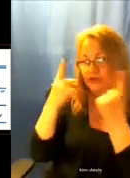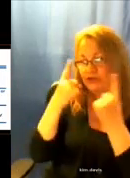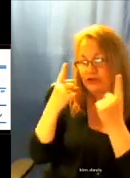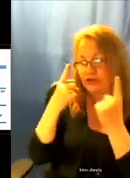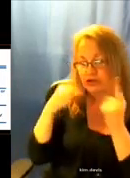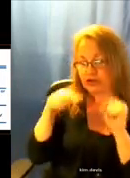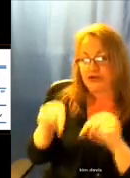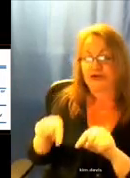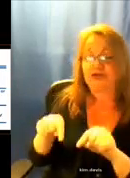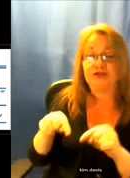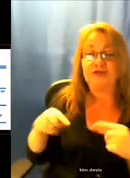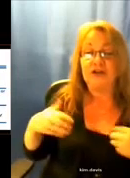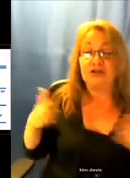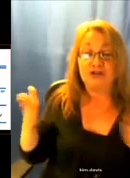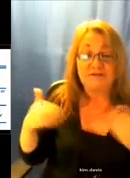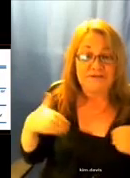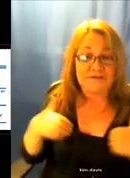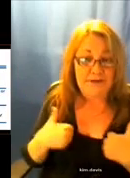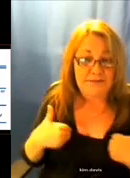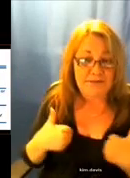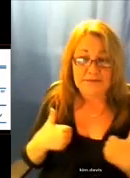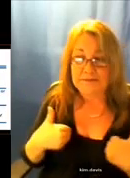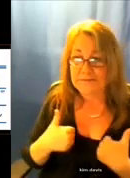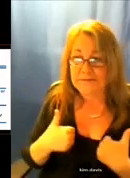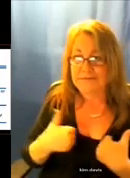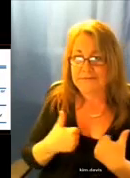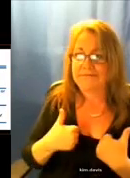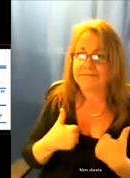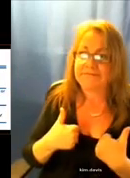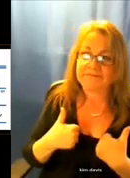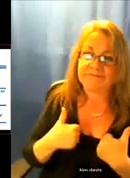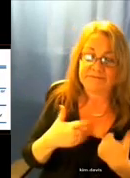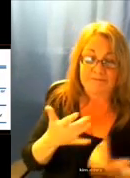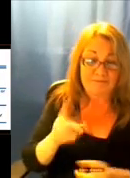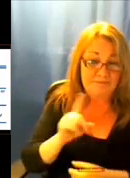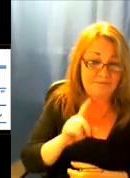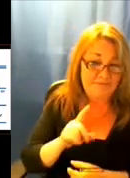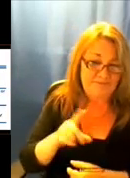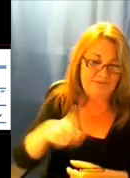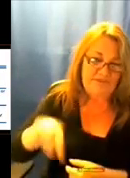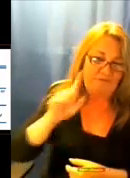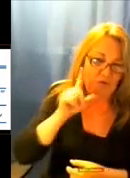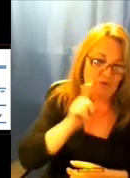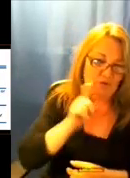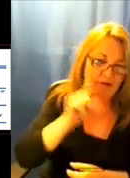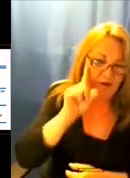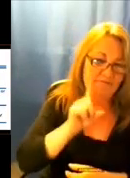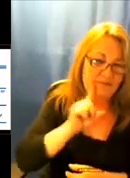permitted, they have to then consider service animals.